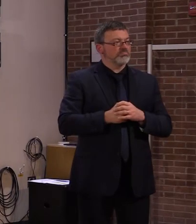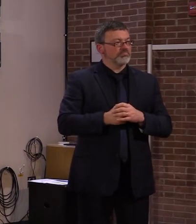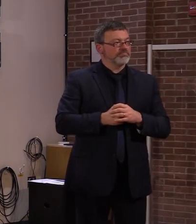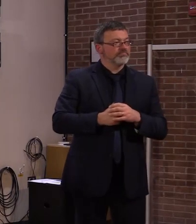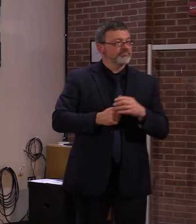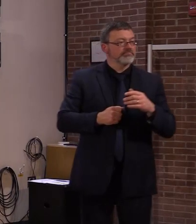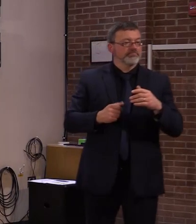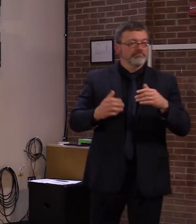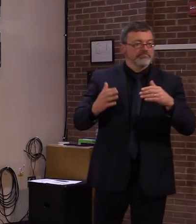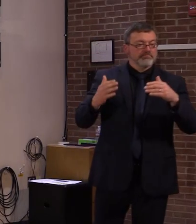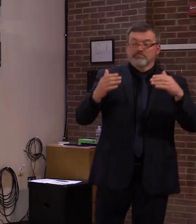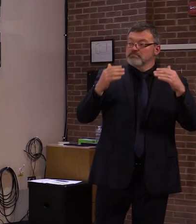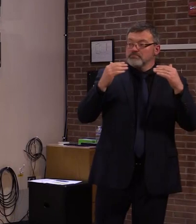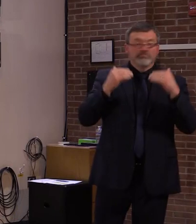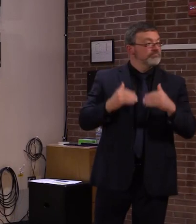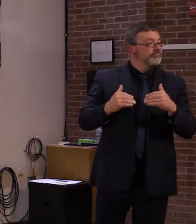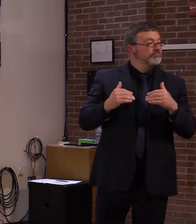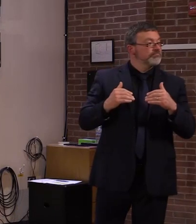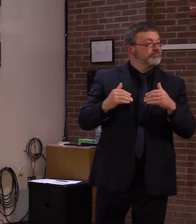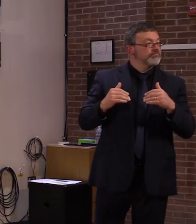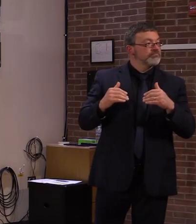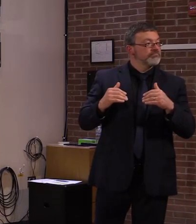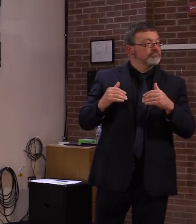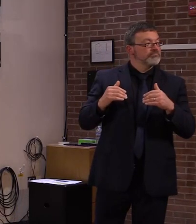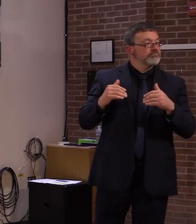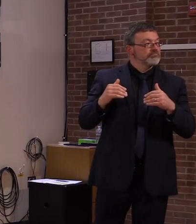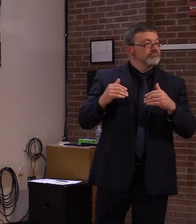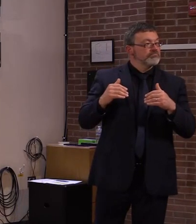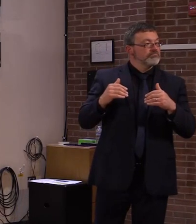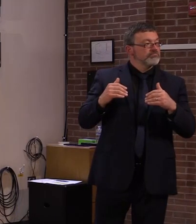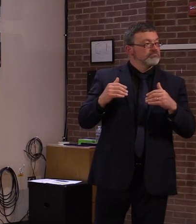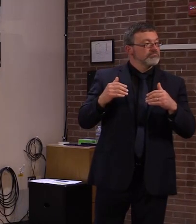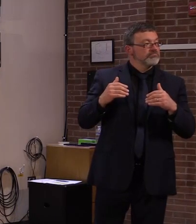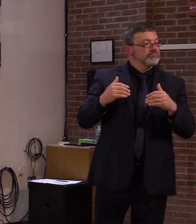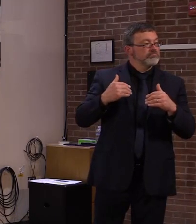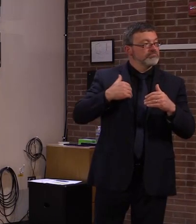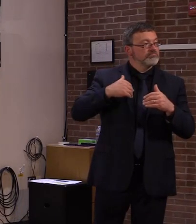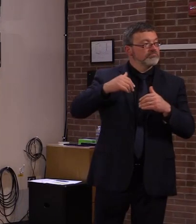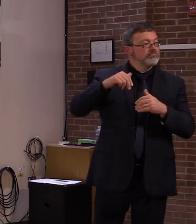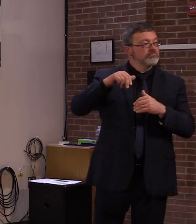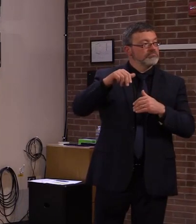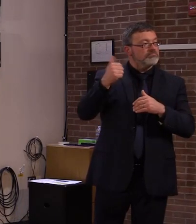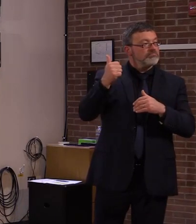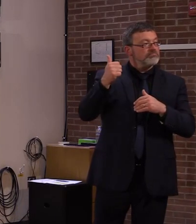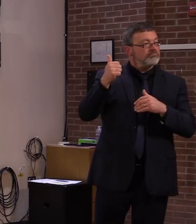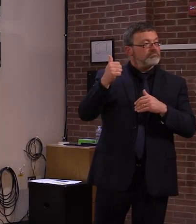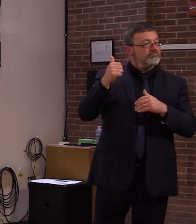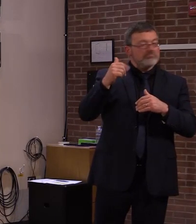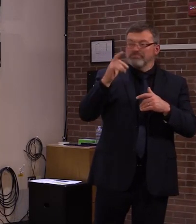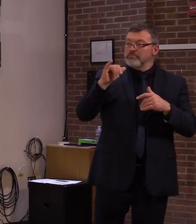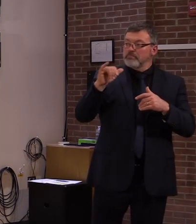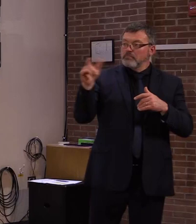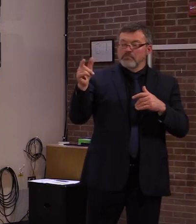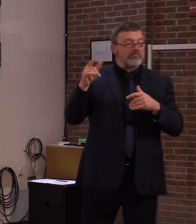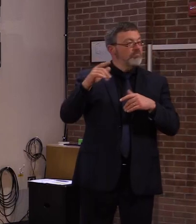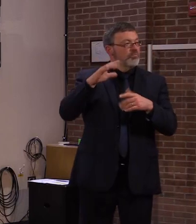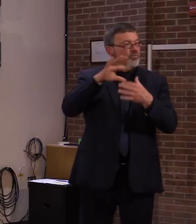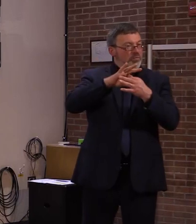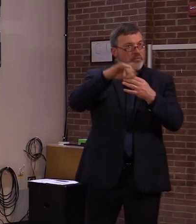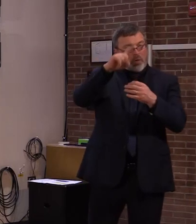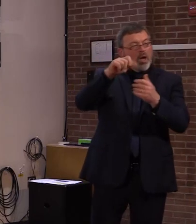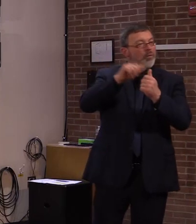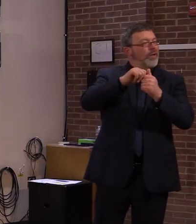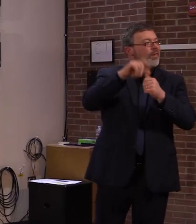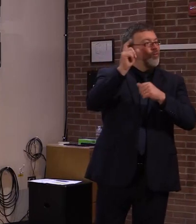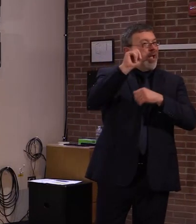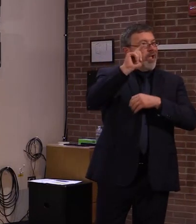I guess I would just an extension on the question of geography, scrambling to find personnel. Is